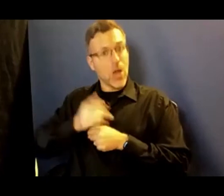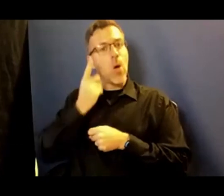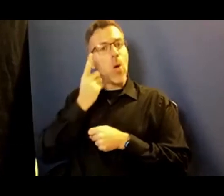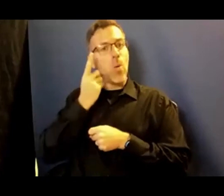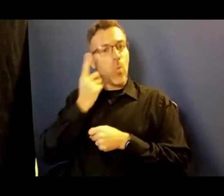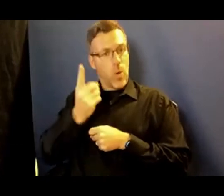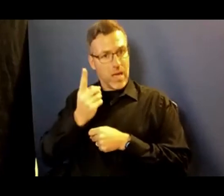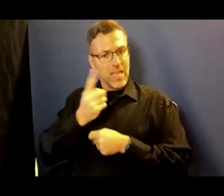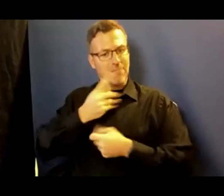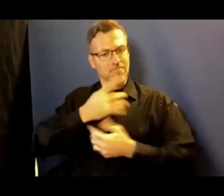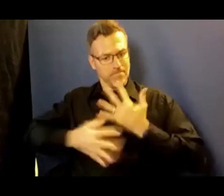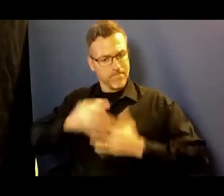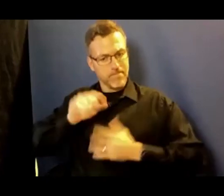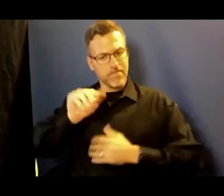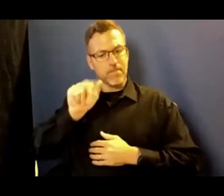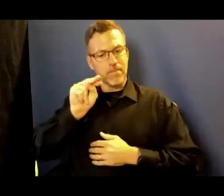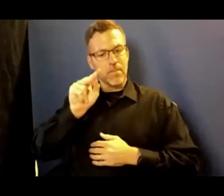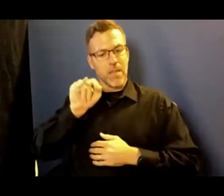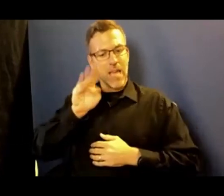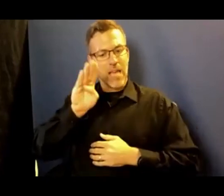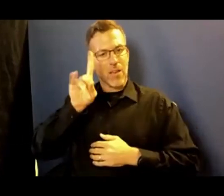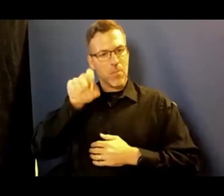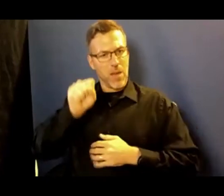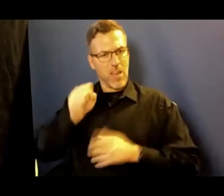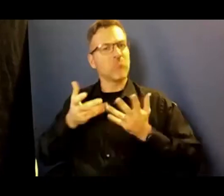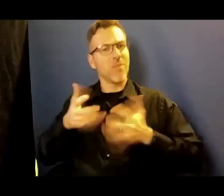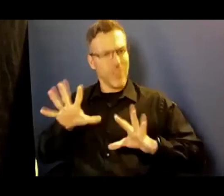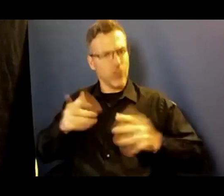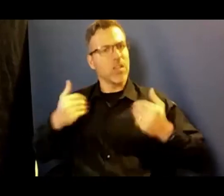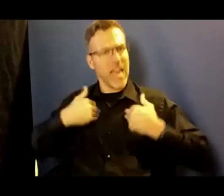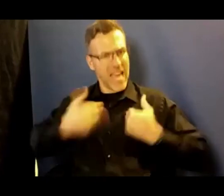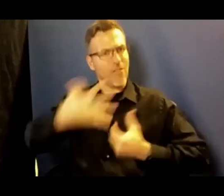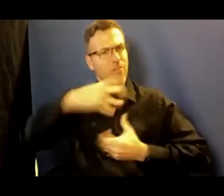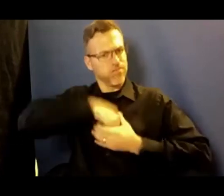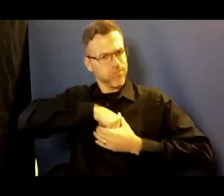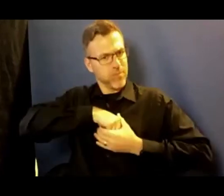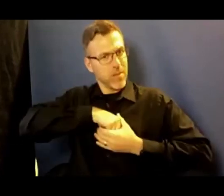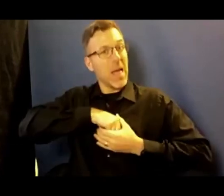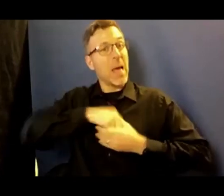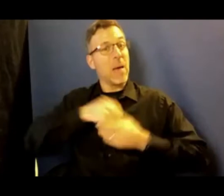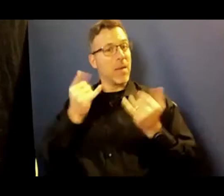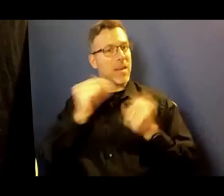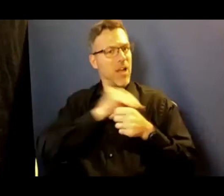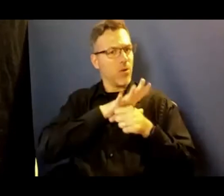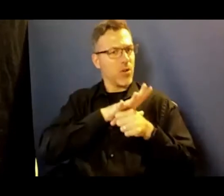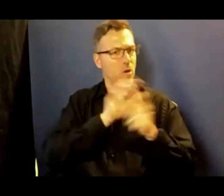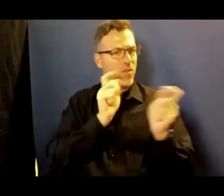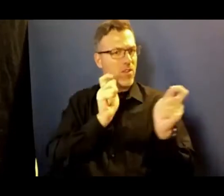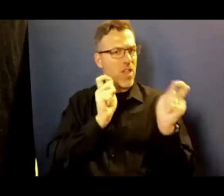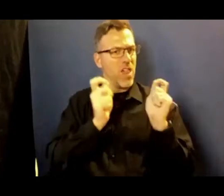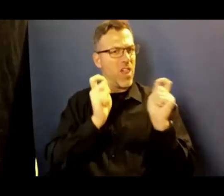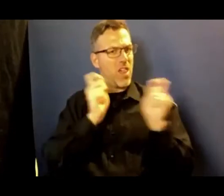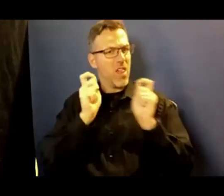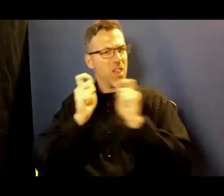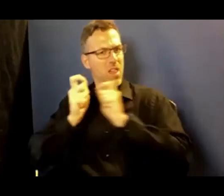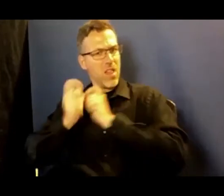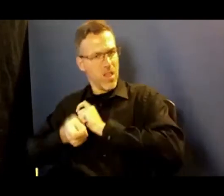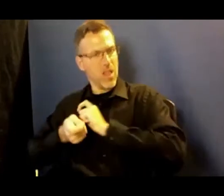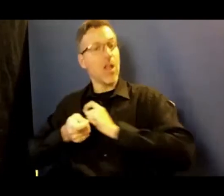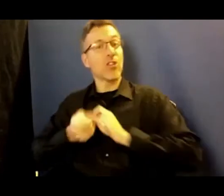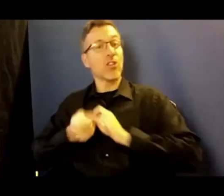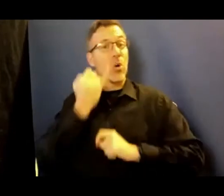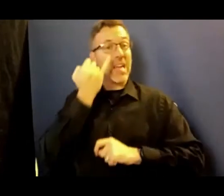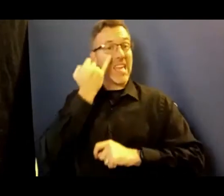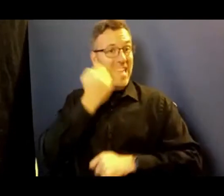their variants that occur. So if you can also get vaccinated on top of that, you'll be able to handle